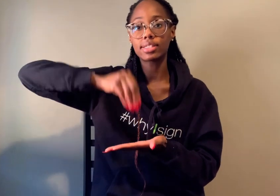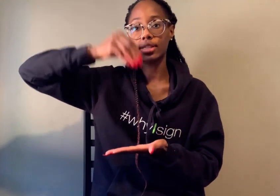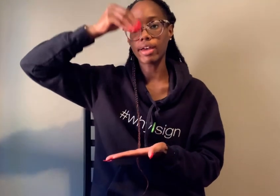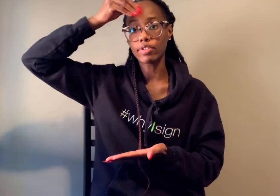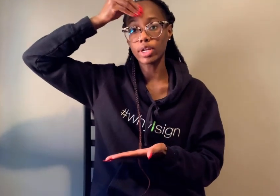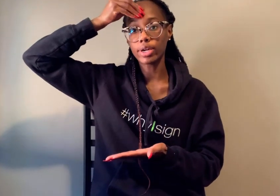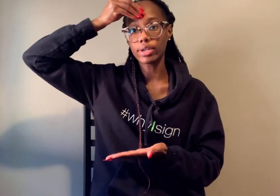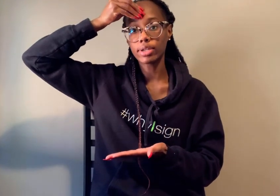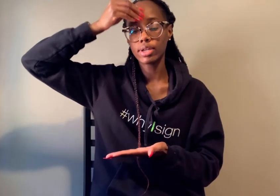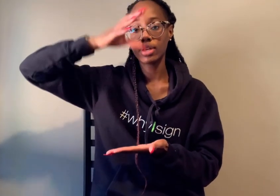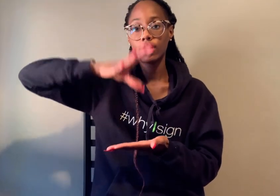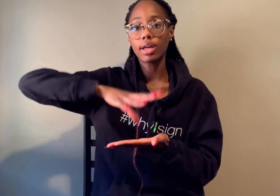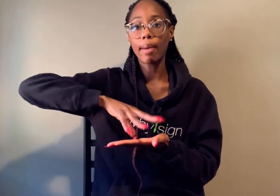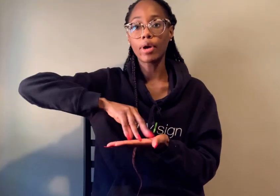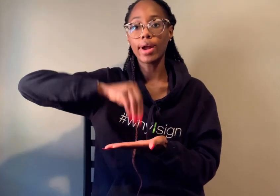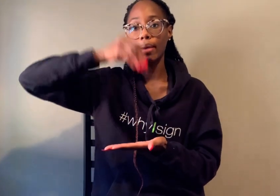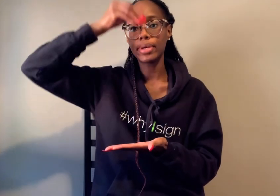sign for learn. I'm gonna grab it.